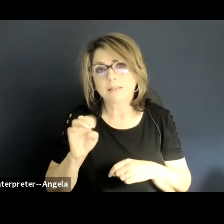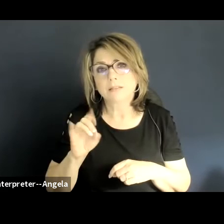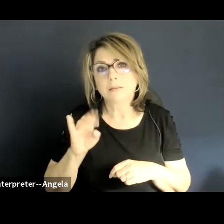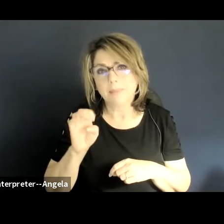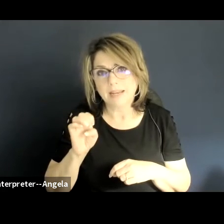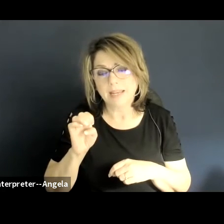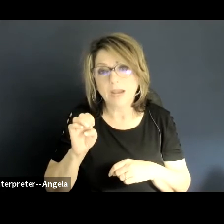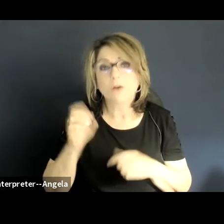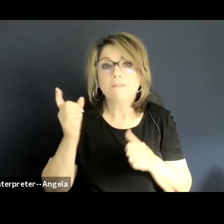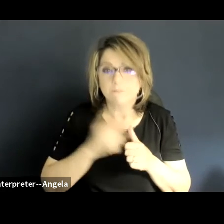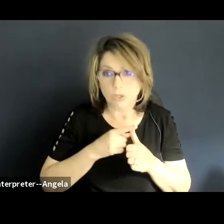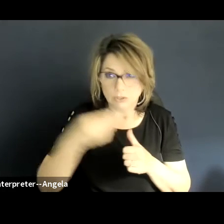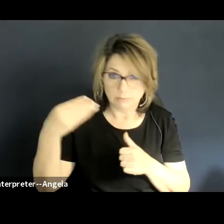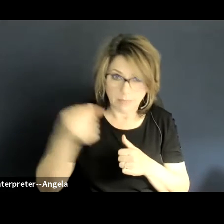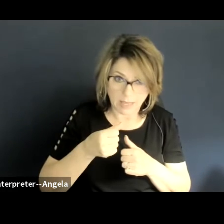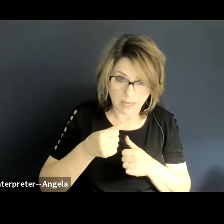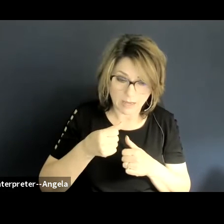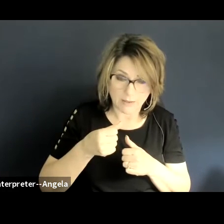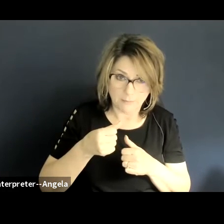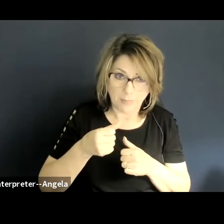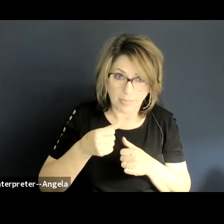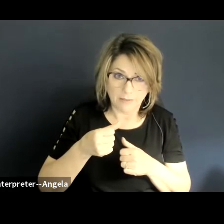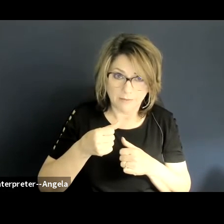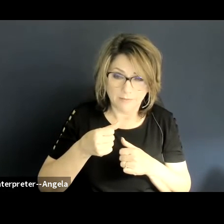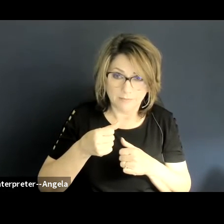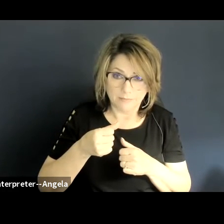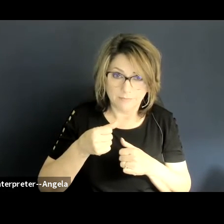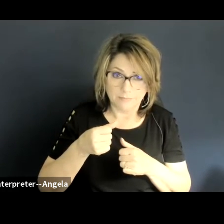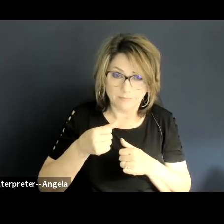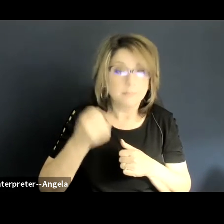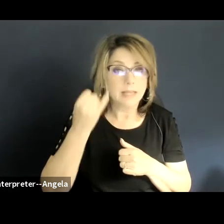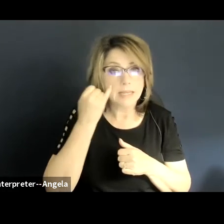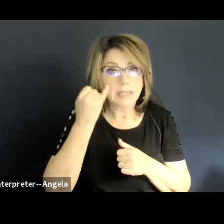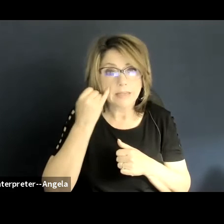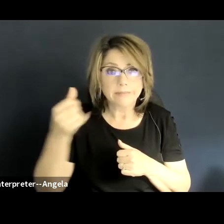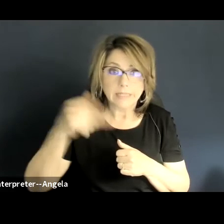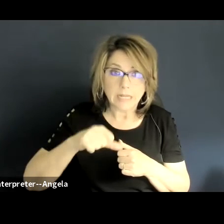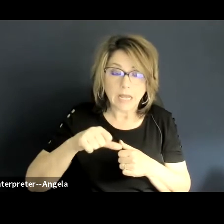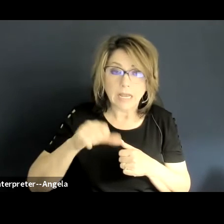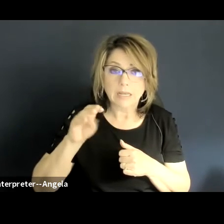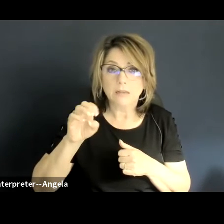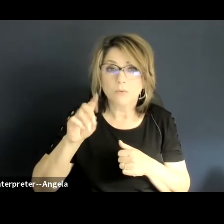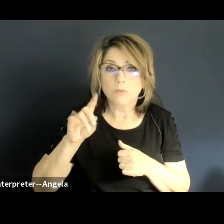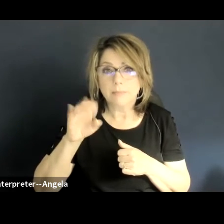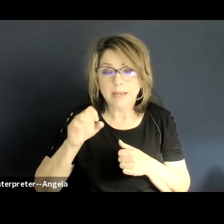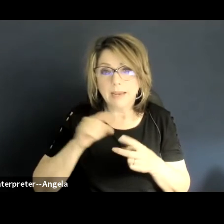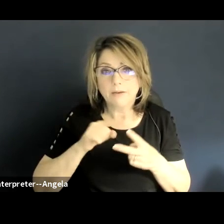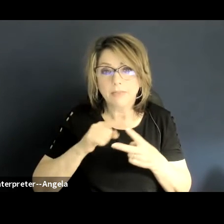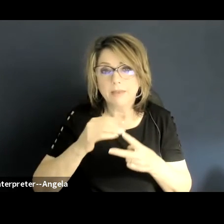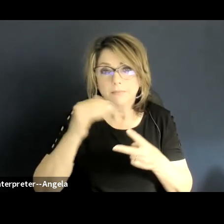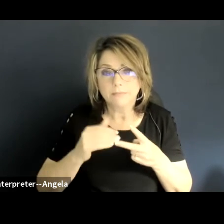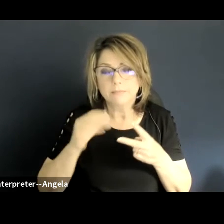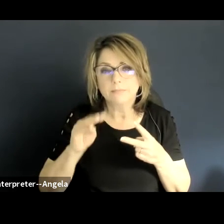for first usually. And if it's denied through Medicare, then it'll follow Medicaid. A little bit